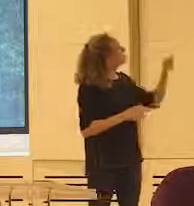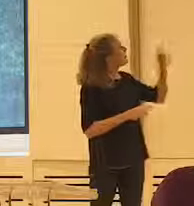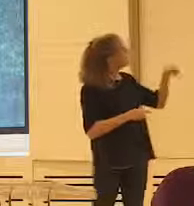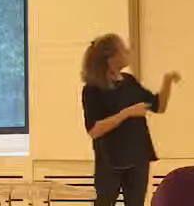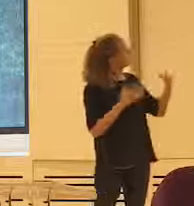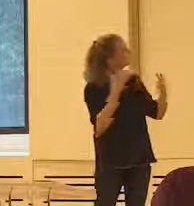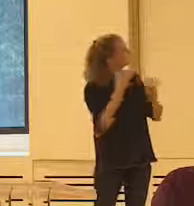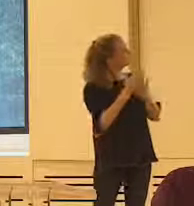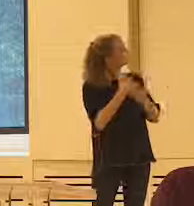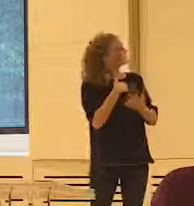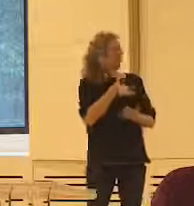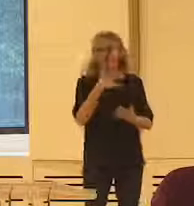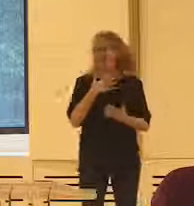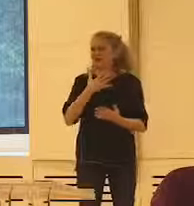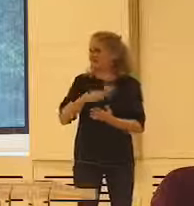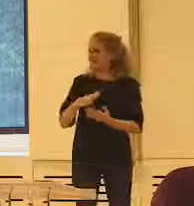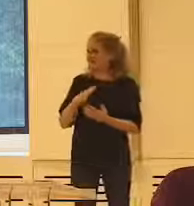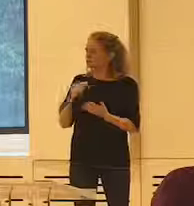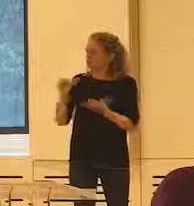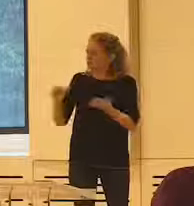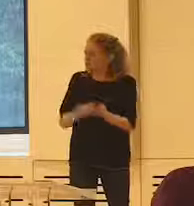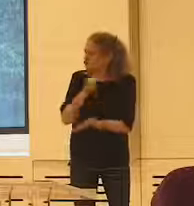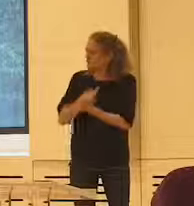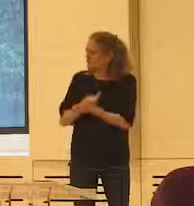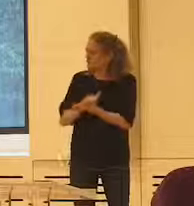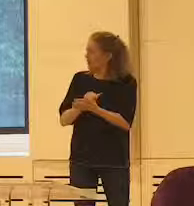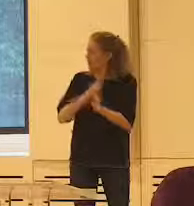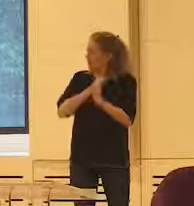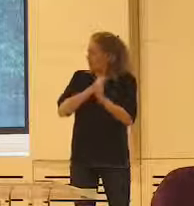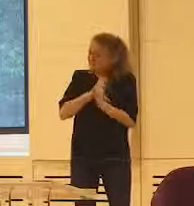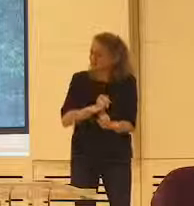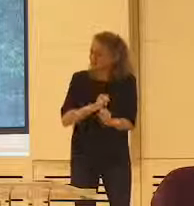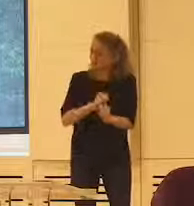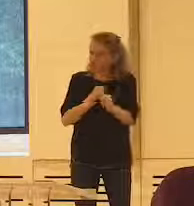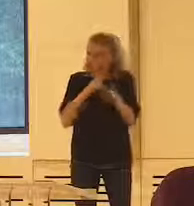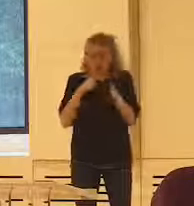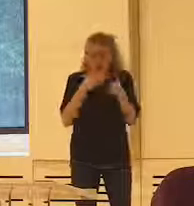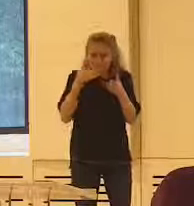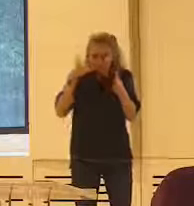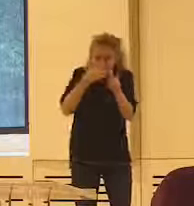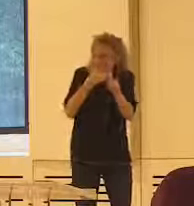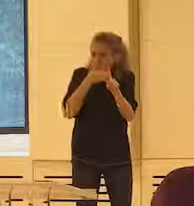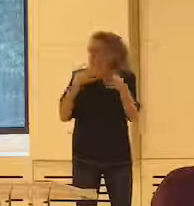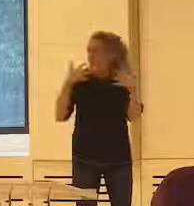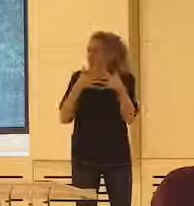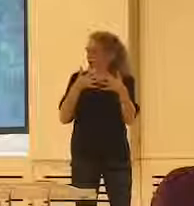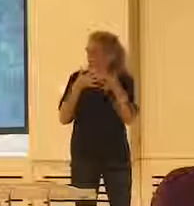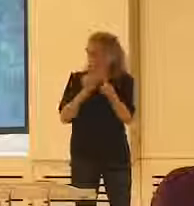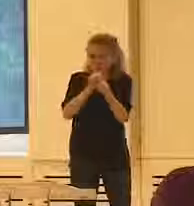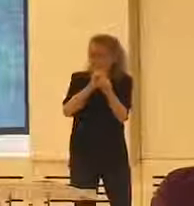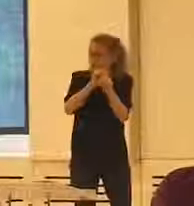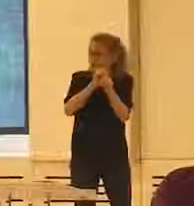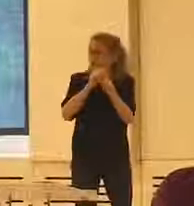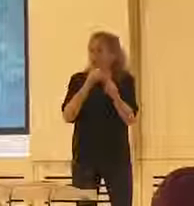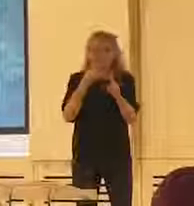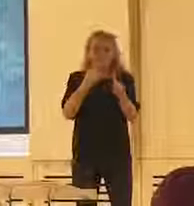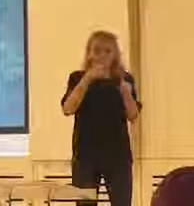Okay, sorry. So there's two choices: they stay at home without a care package, or they offer to move away and have a care package. So,